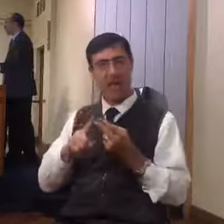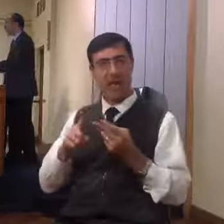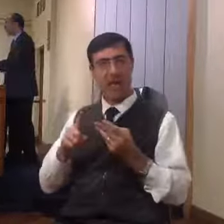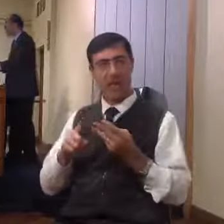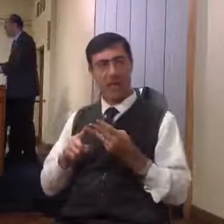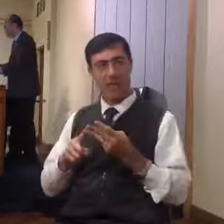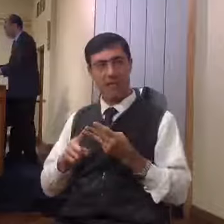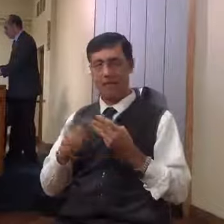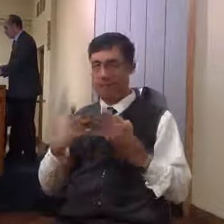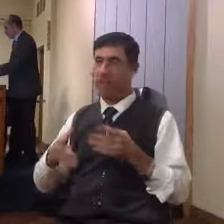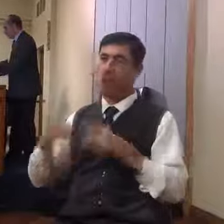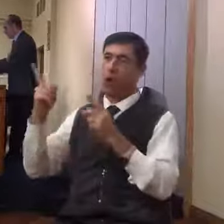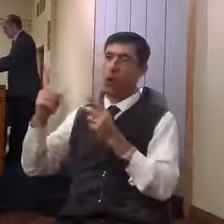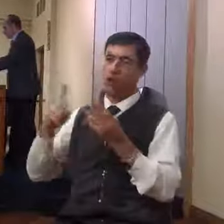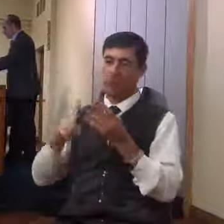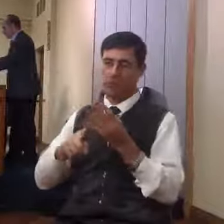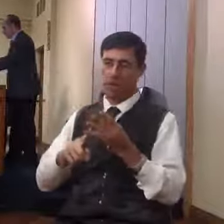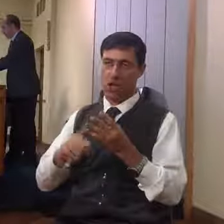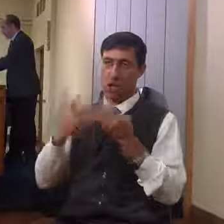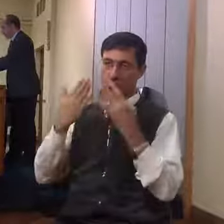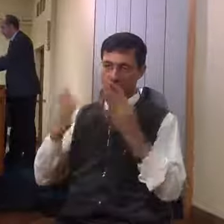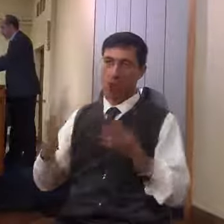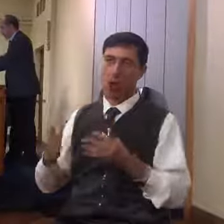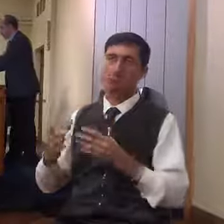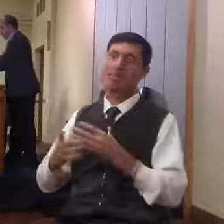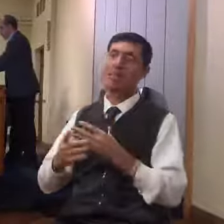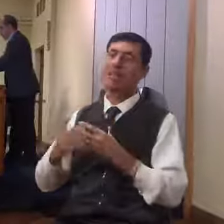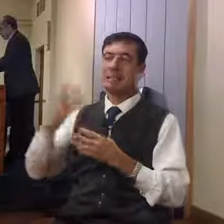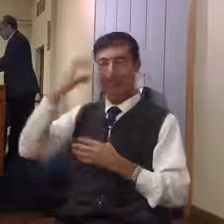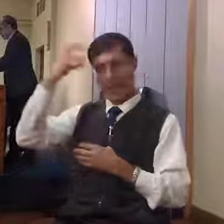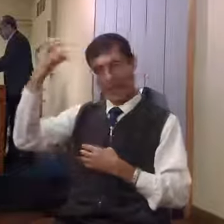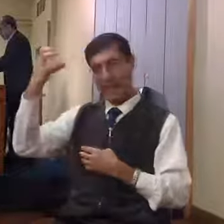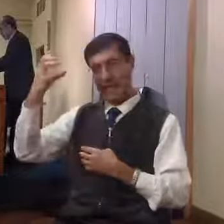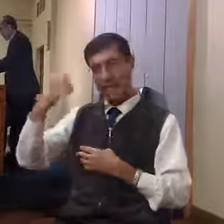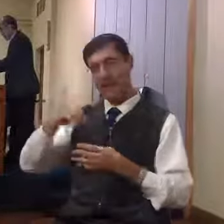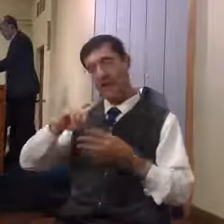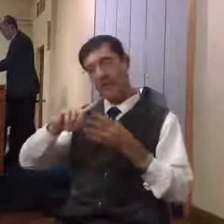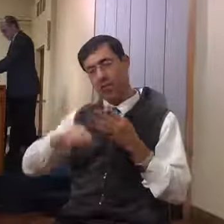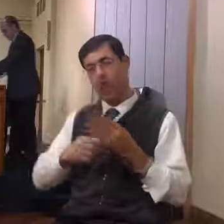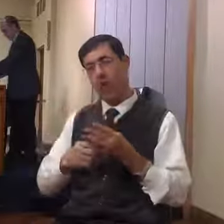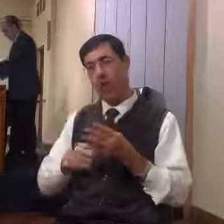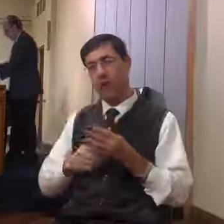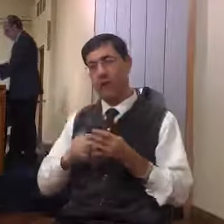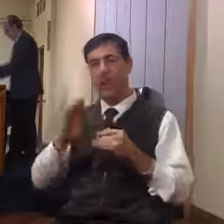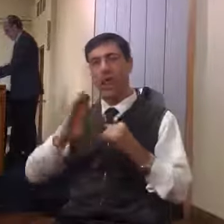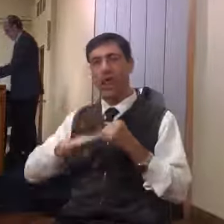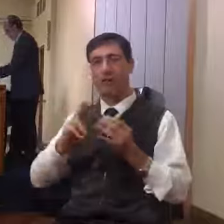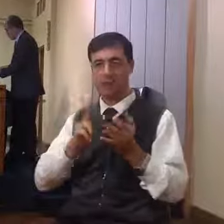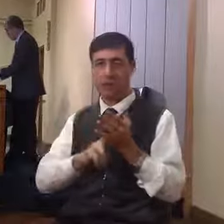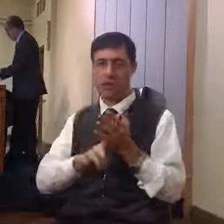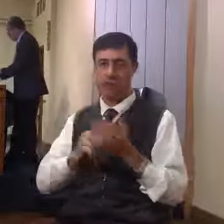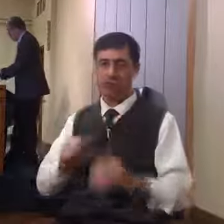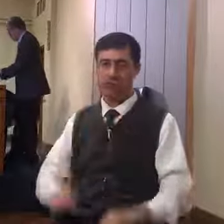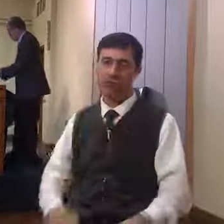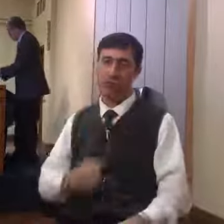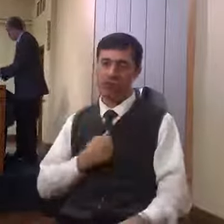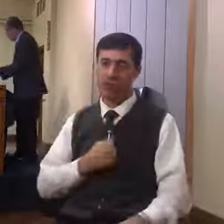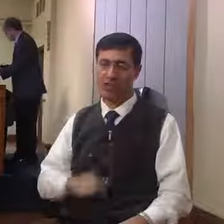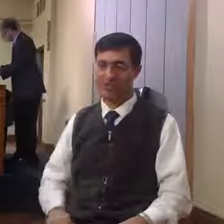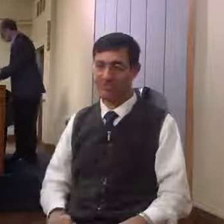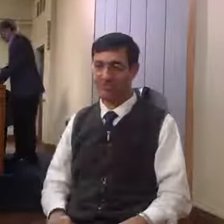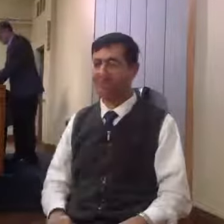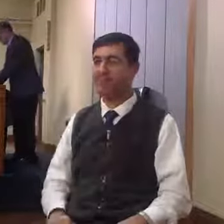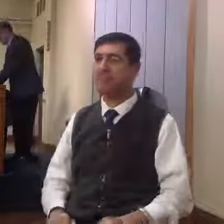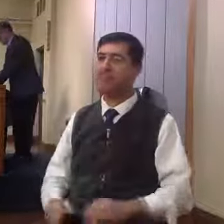So may the Lord bless us as we think about our Christian liberty here from Israel. Let's close our time